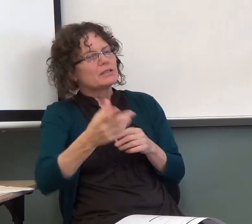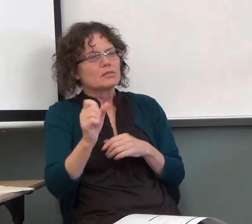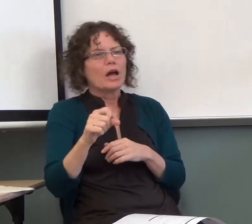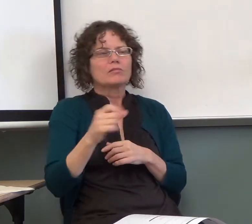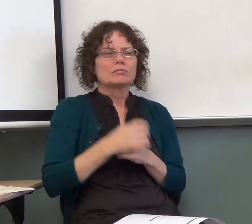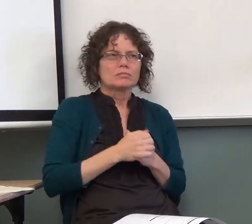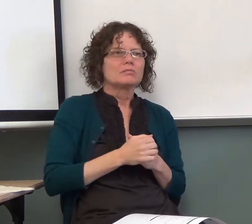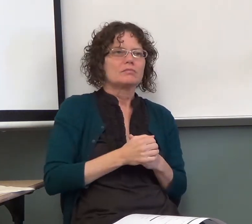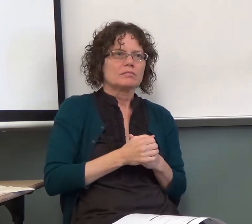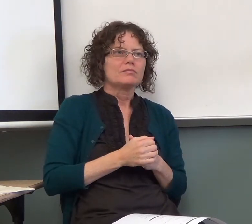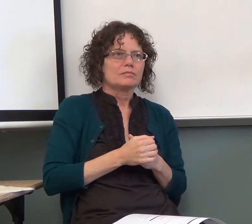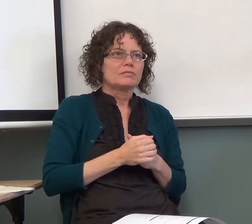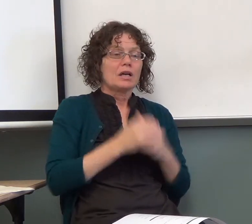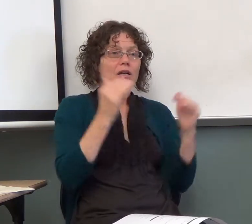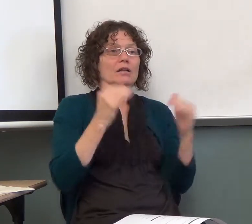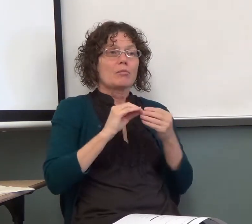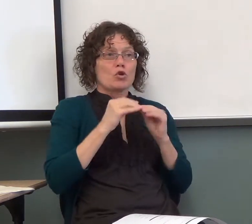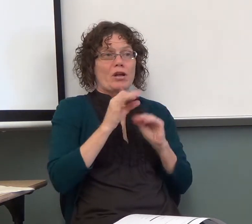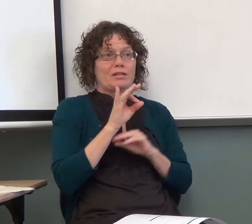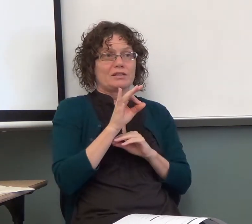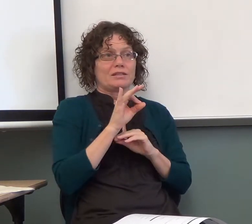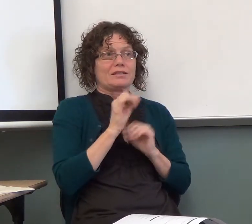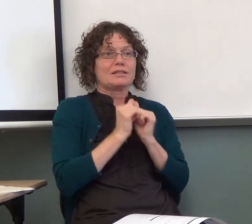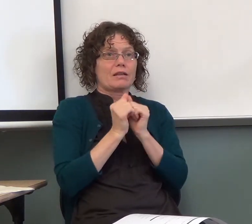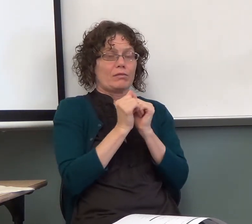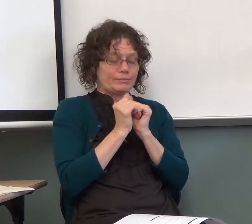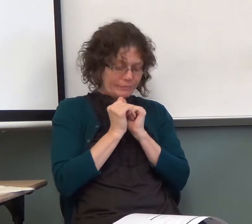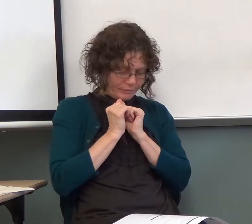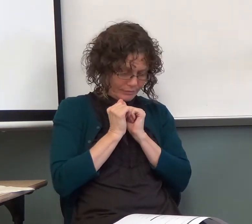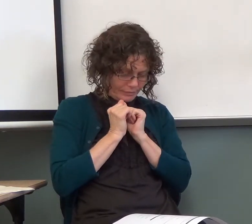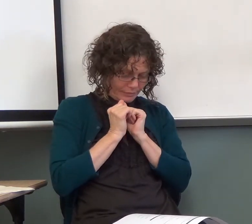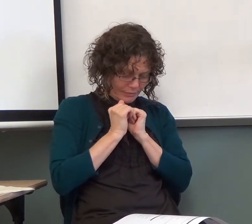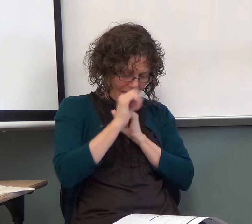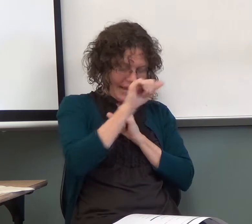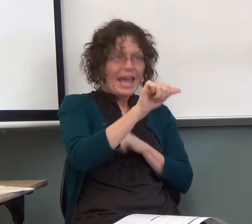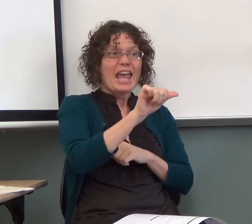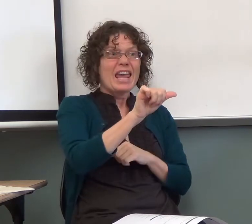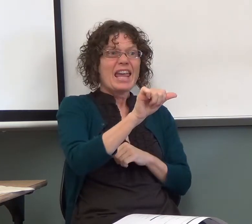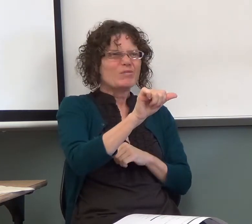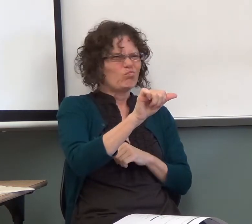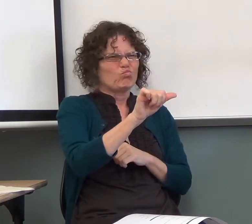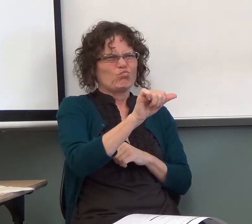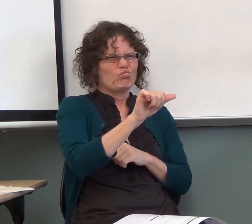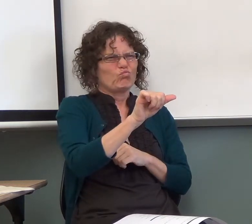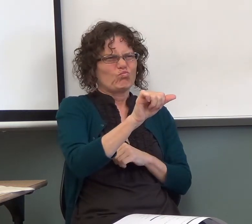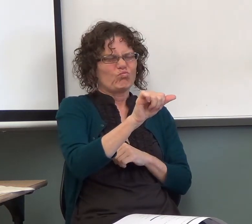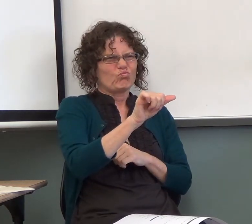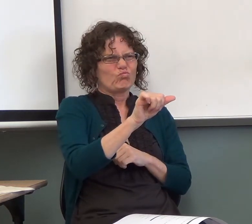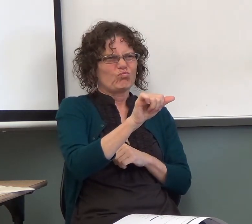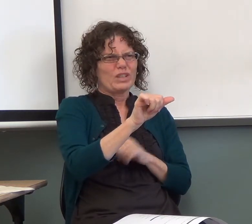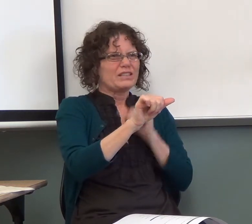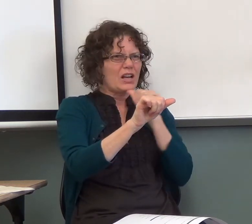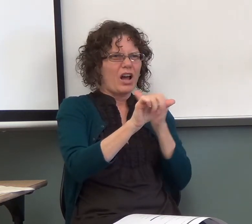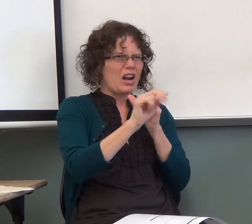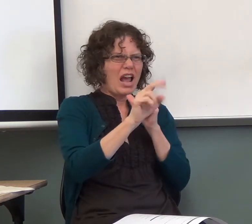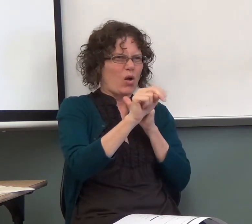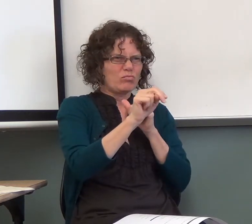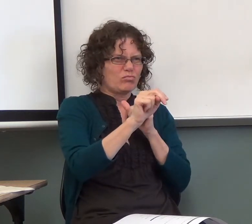Okay. How about number 9? Let's try number 9. That's a word, but it's not anything, right? It's not a noun right now, it's